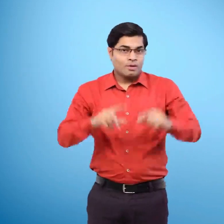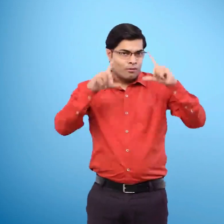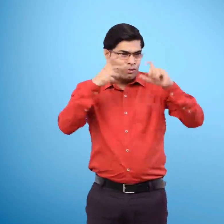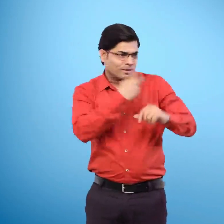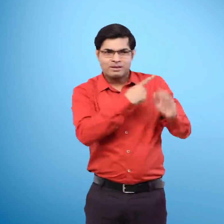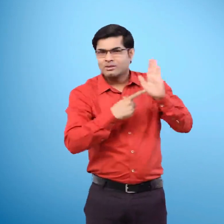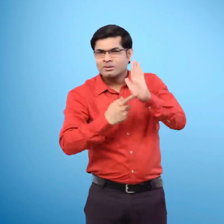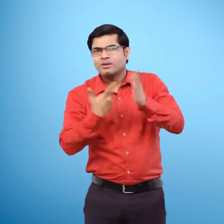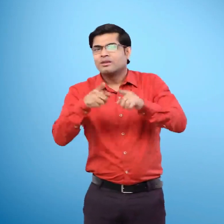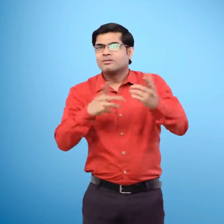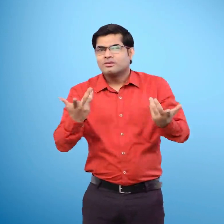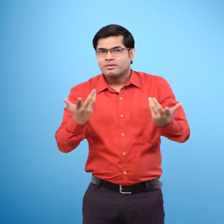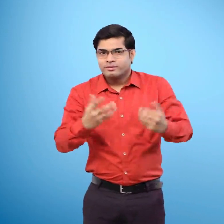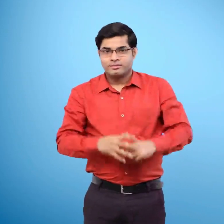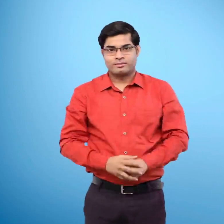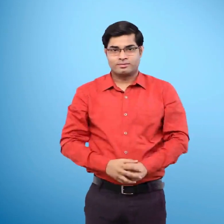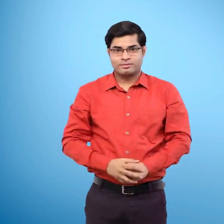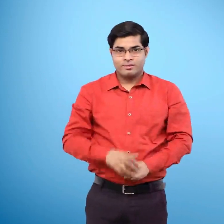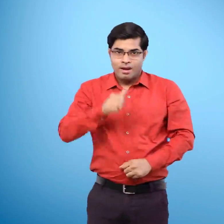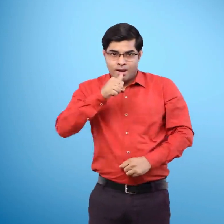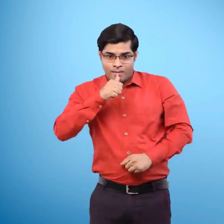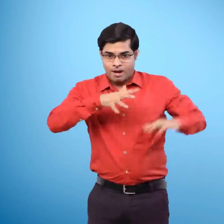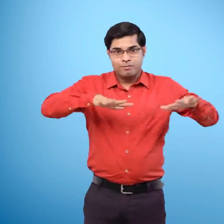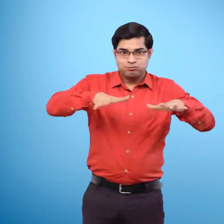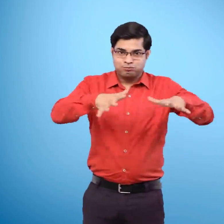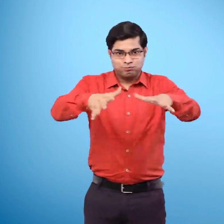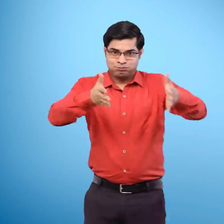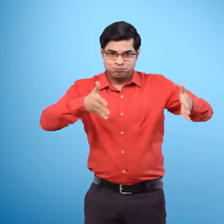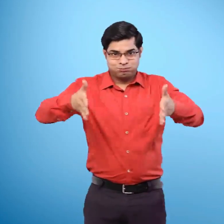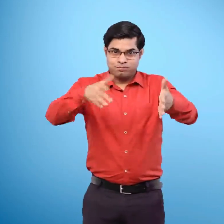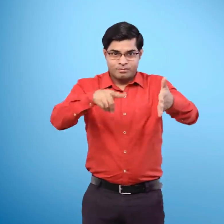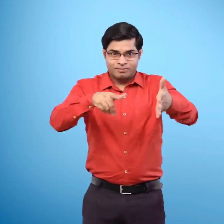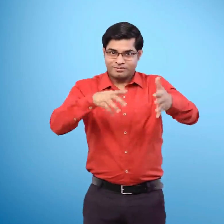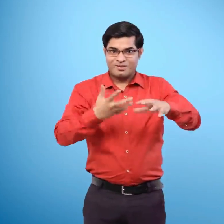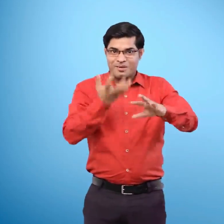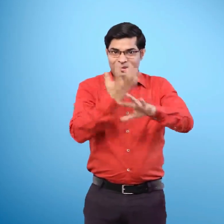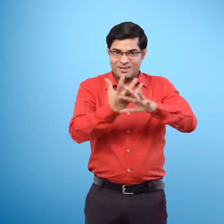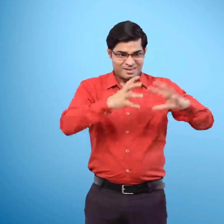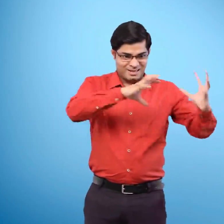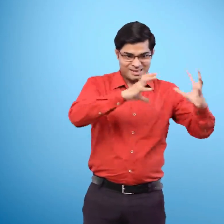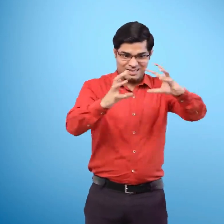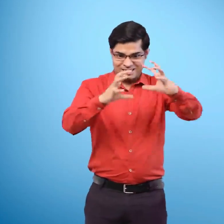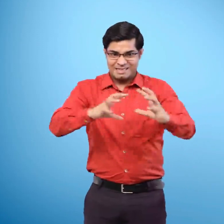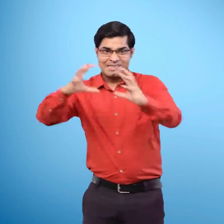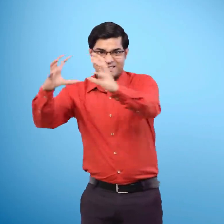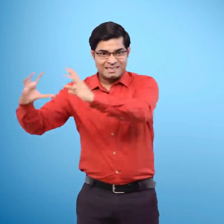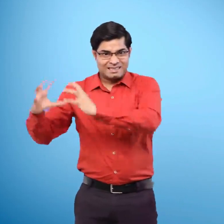The picture shows 7 stones in the river and T2 jumping from 3rd